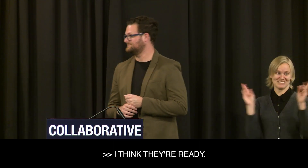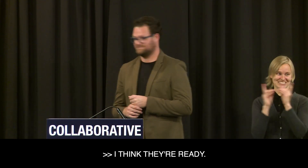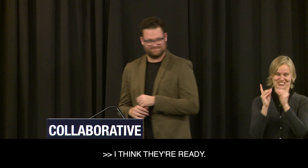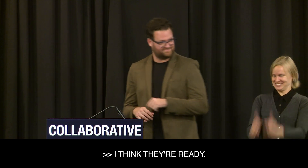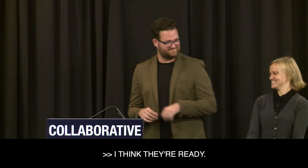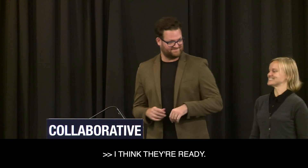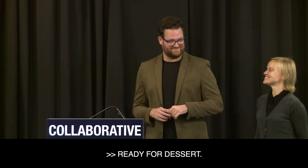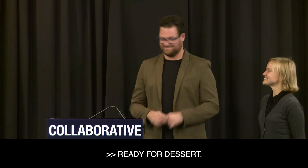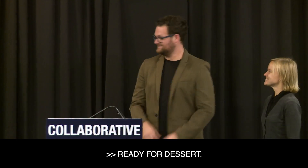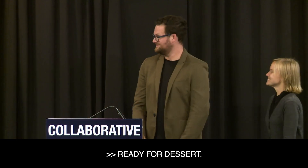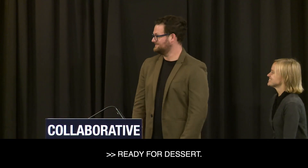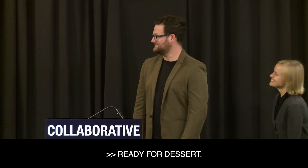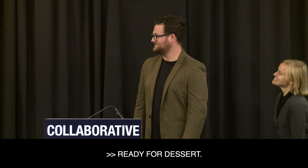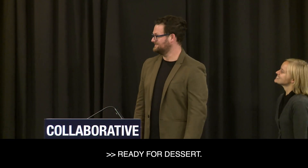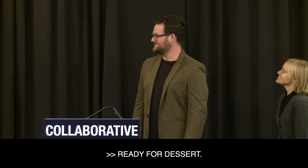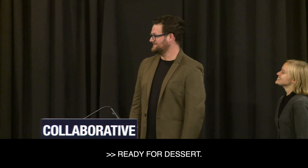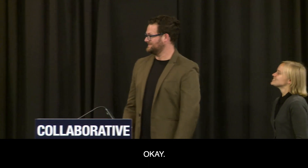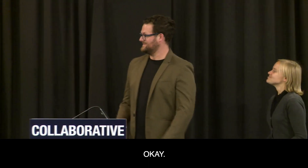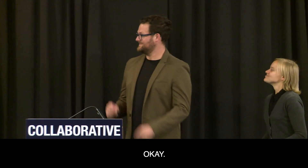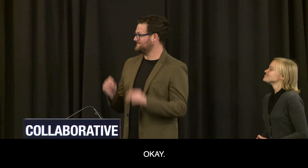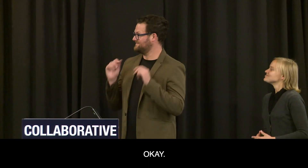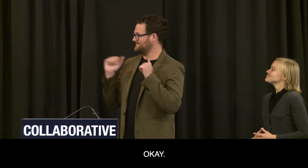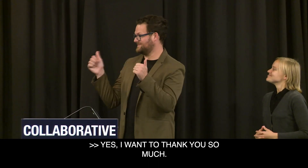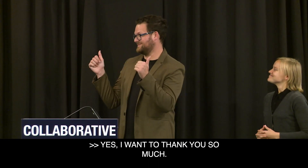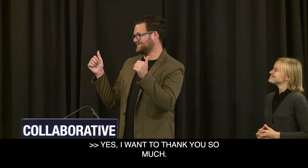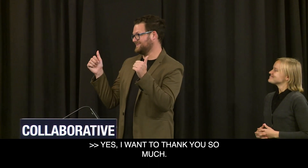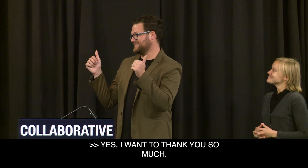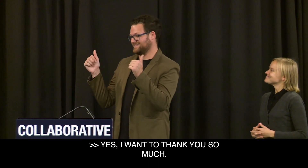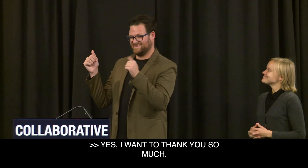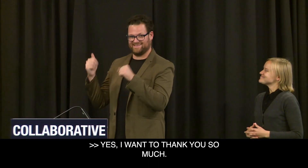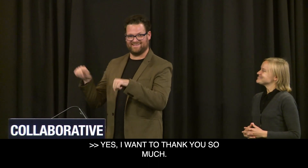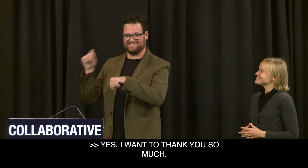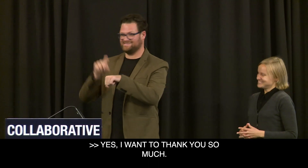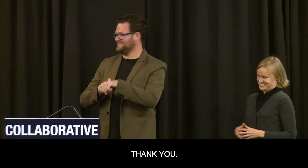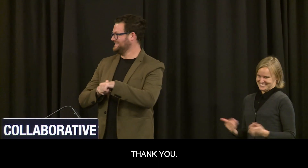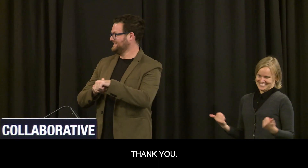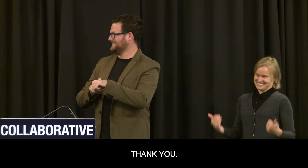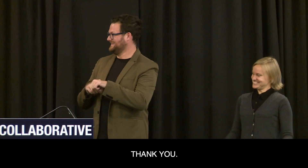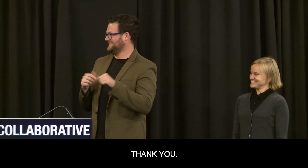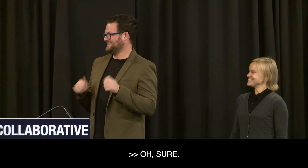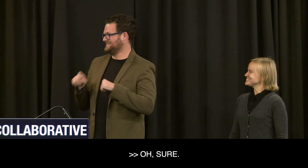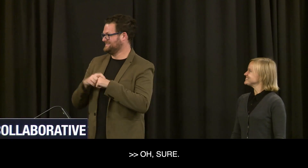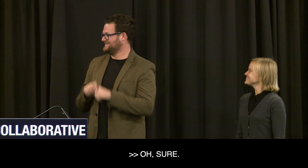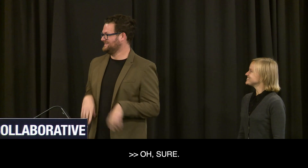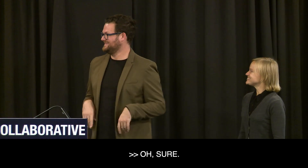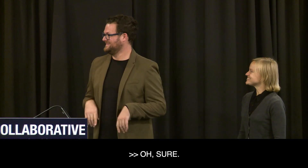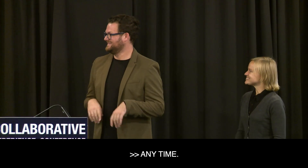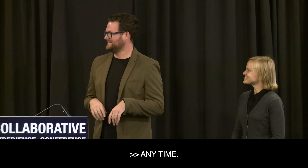ready. Ready for dessert. Okay. Yes, I want to thank you so much. Thank you. Oh, sure.